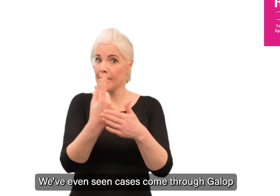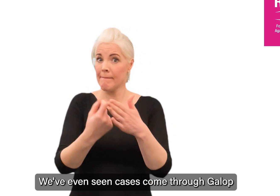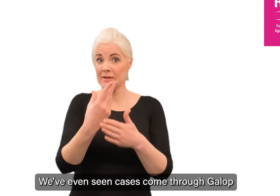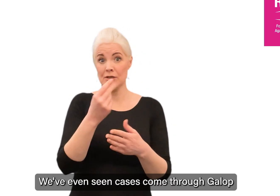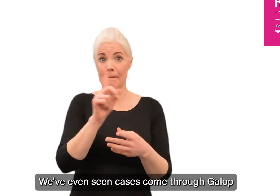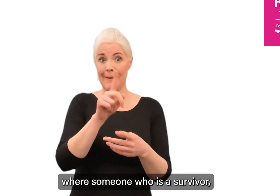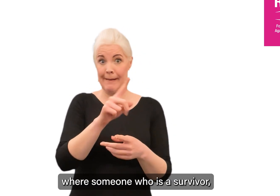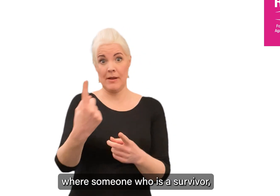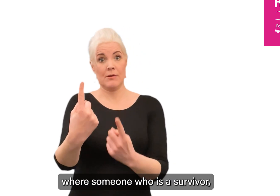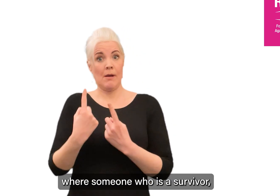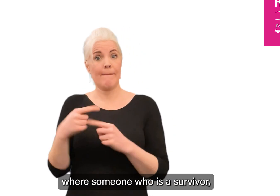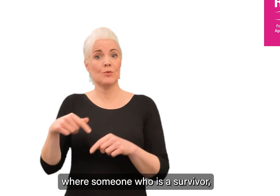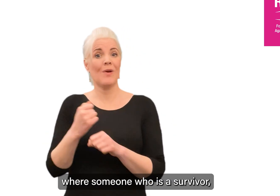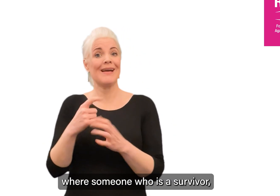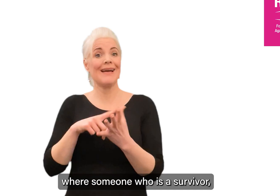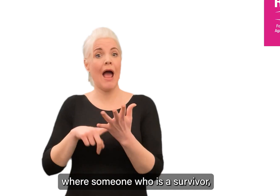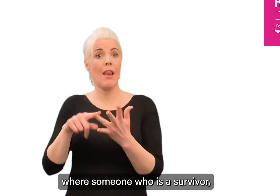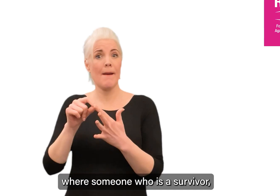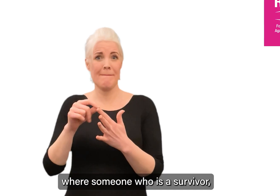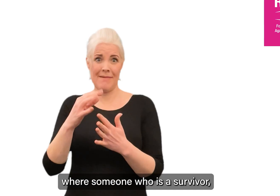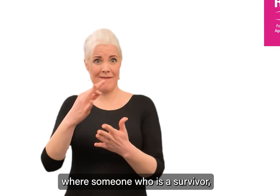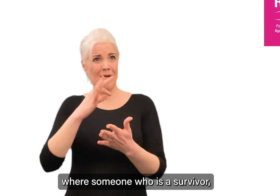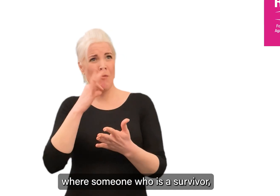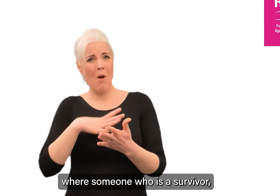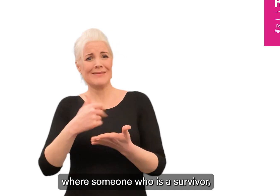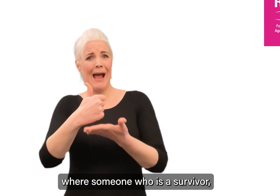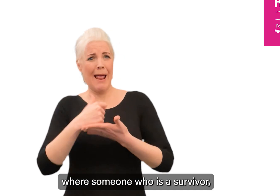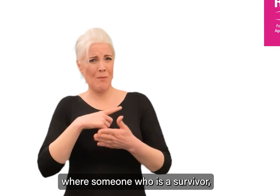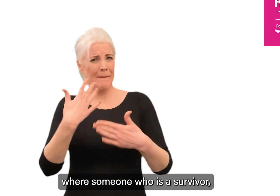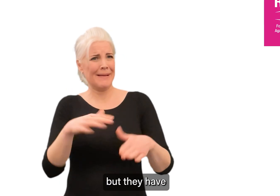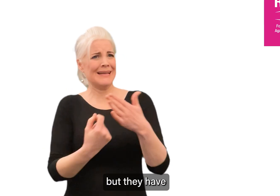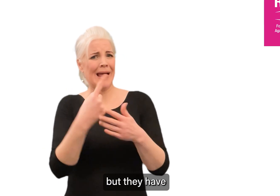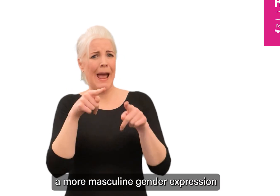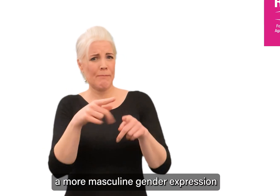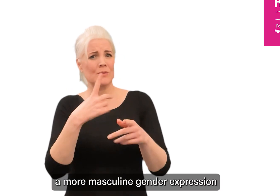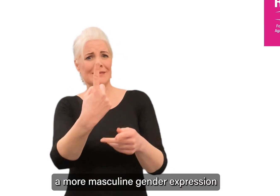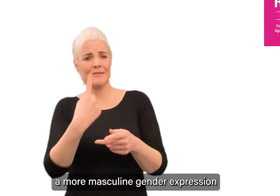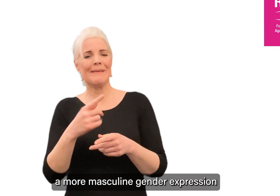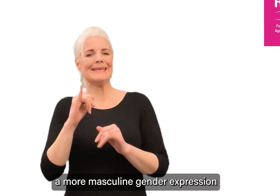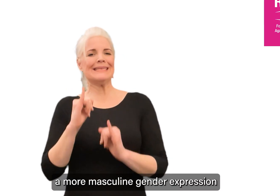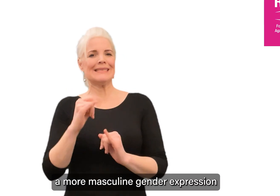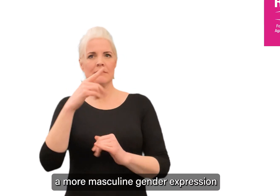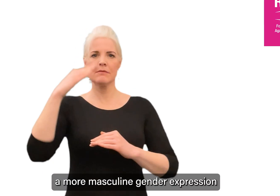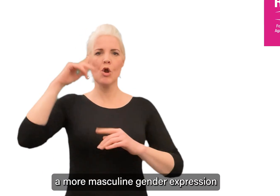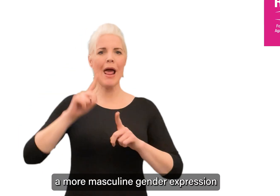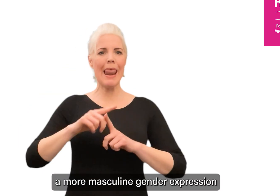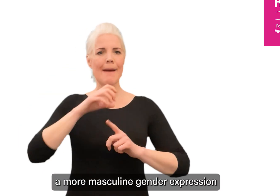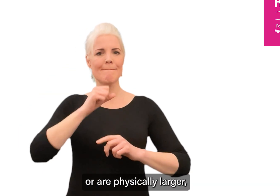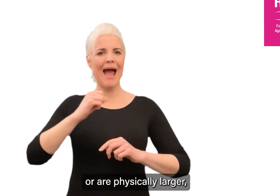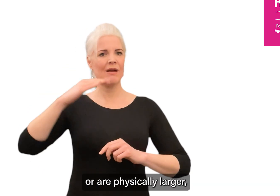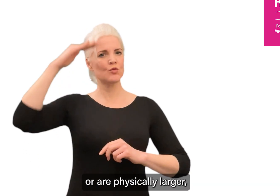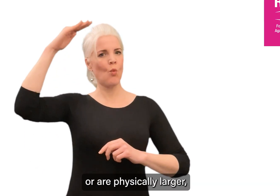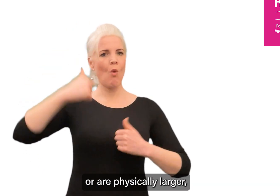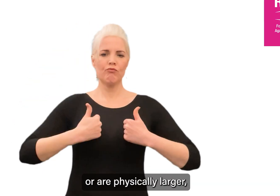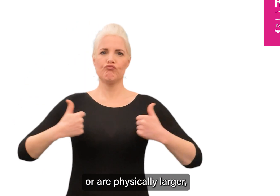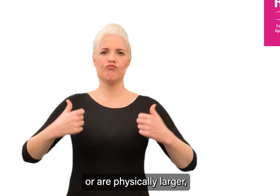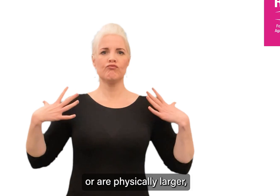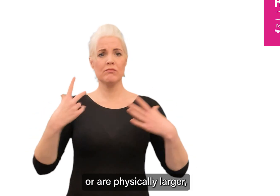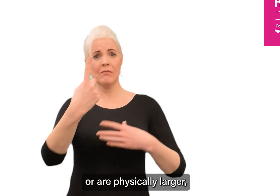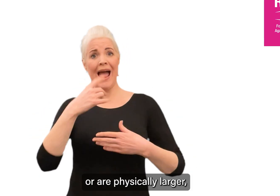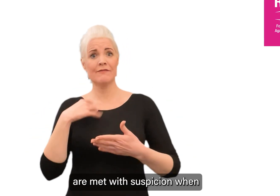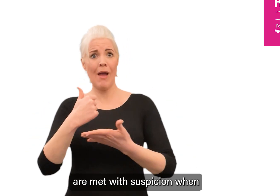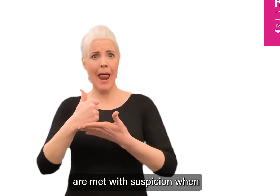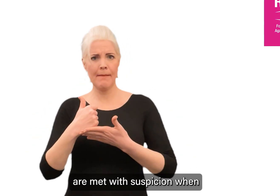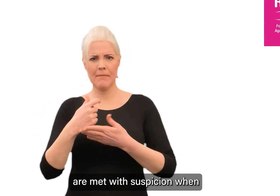come through Gallup where someone who is a survivor, but they have a more masculine gender expression or physically